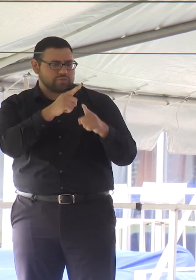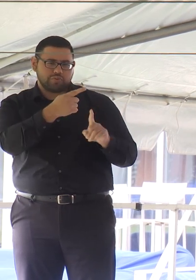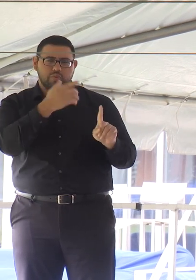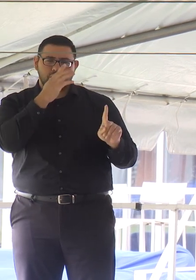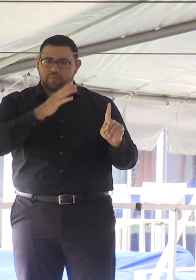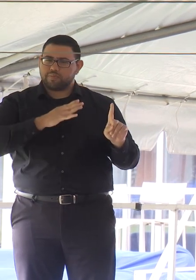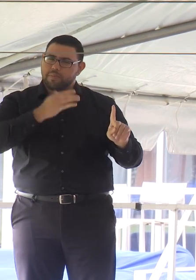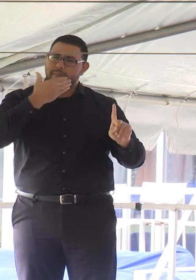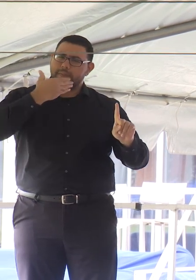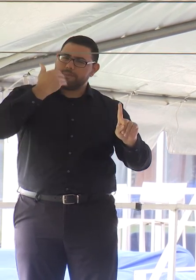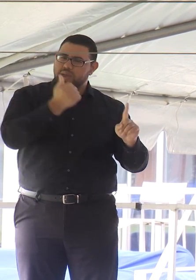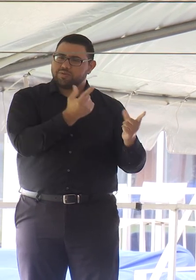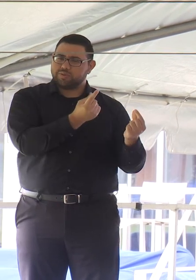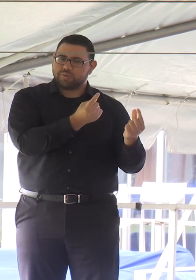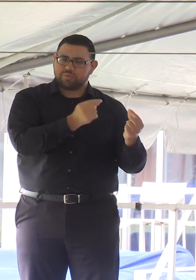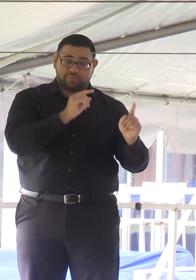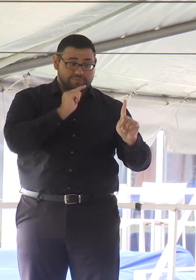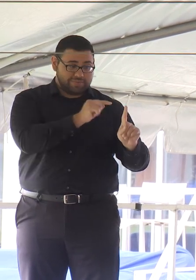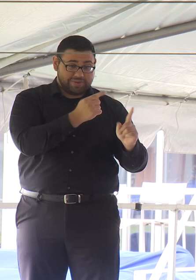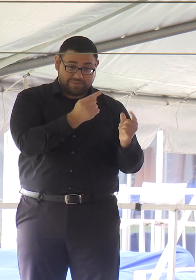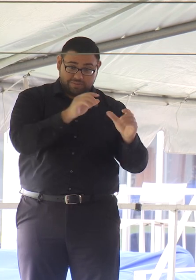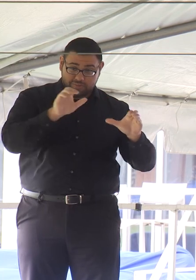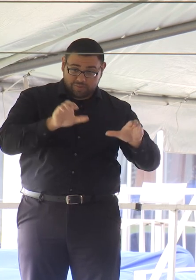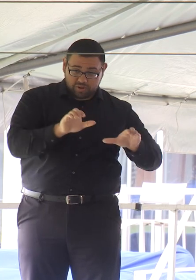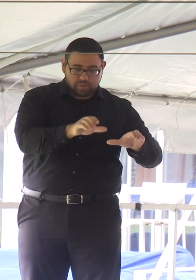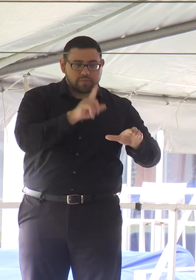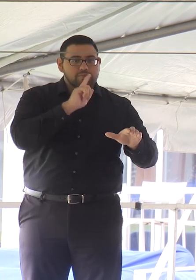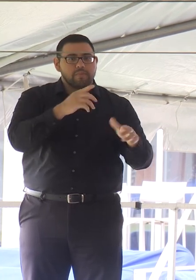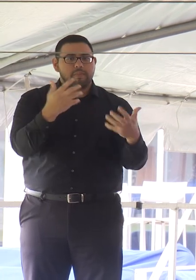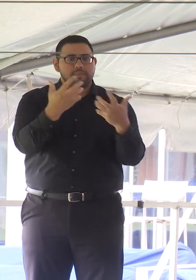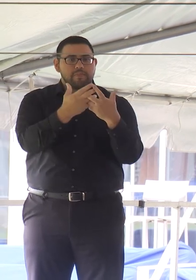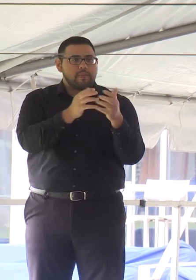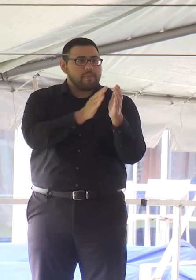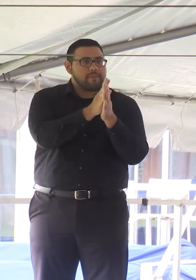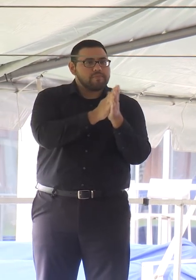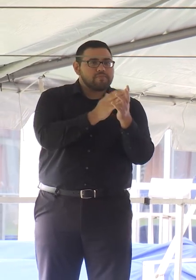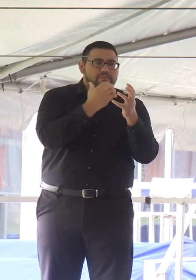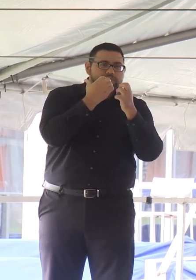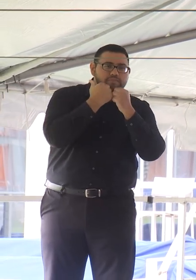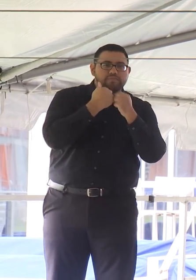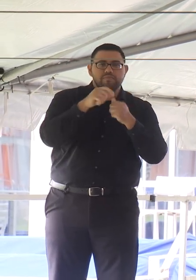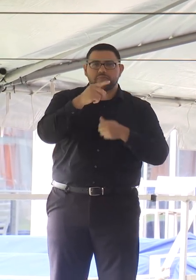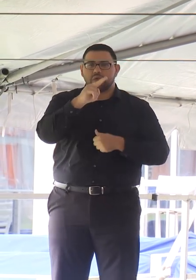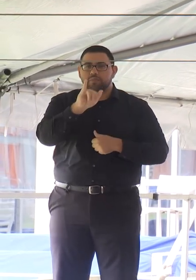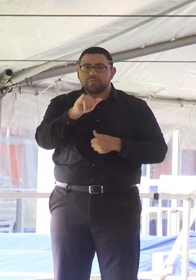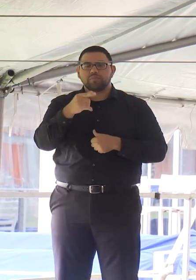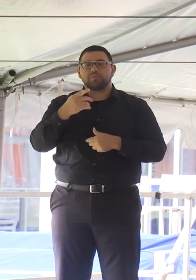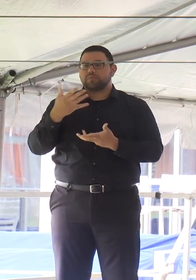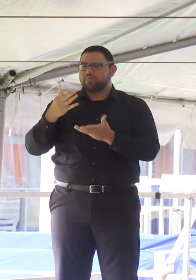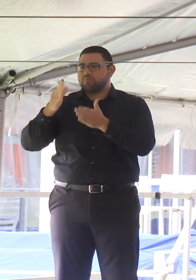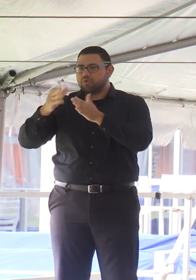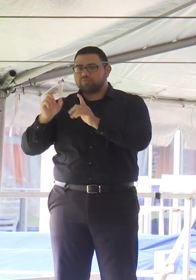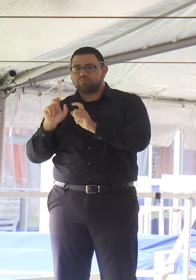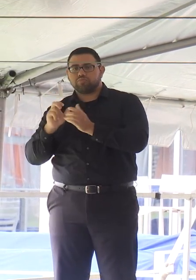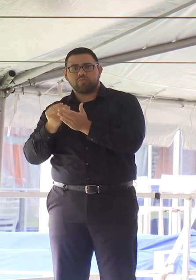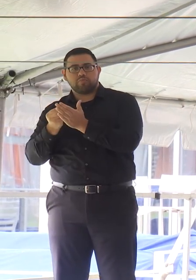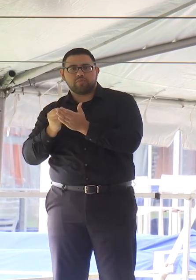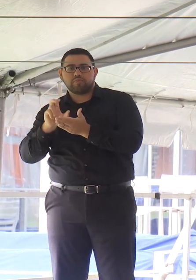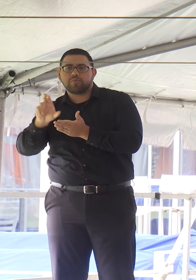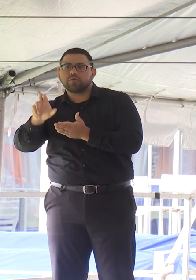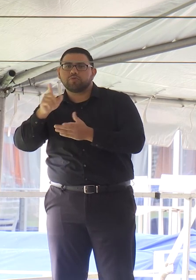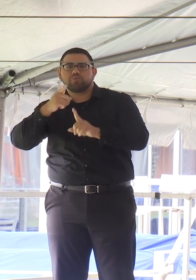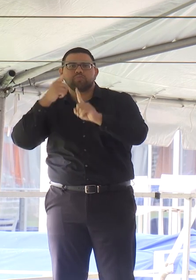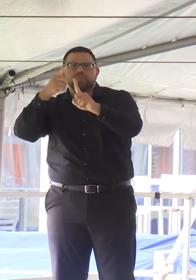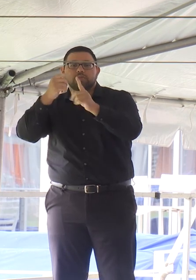best at what she does. And what she does is pair passion, philanthropy, and a donor's vision with purpose to